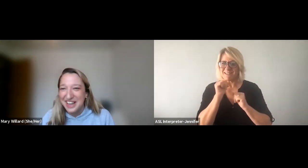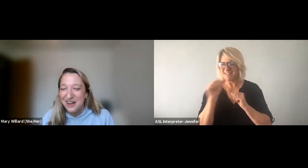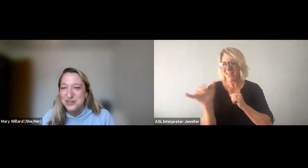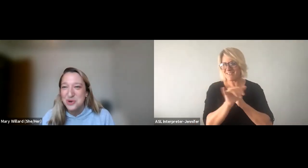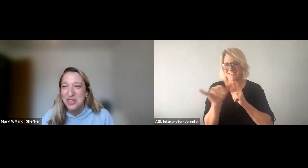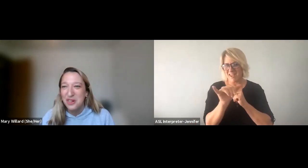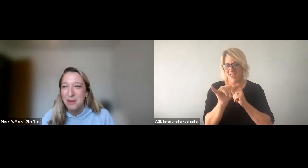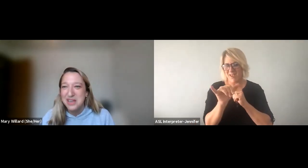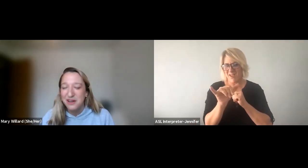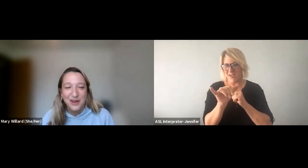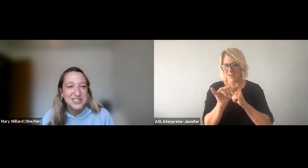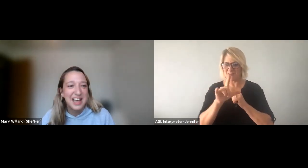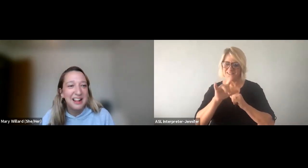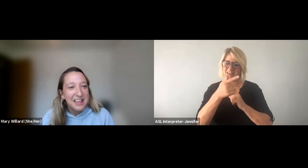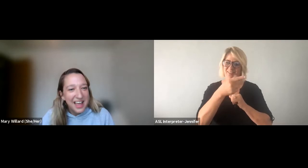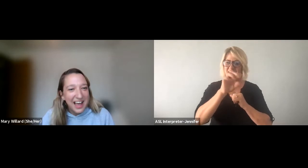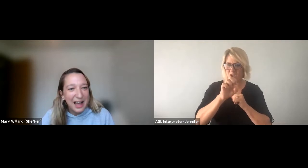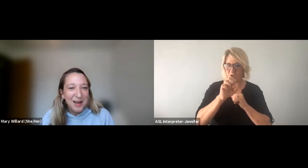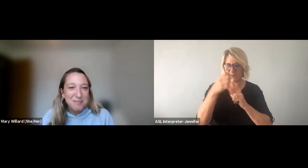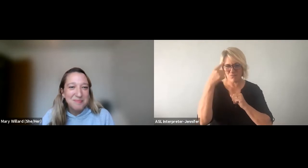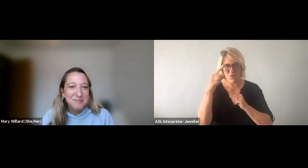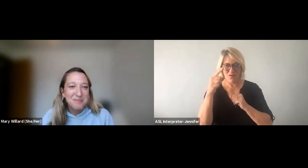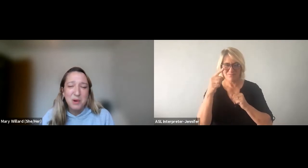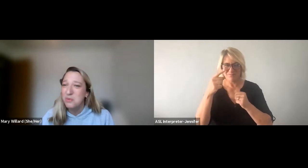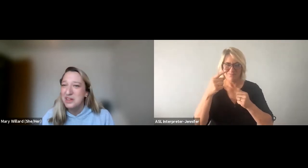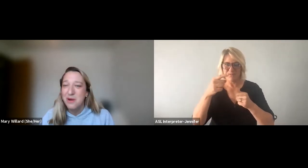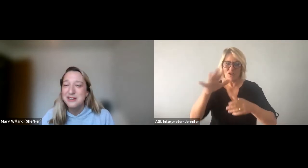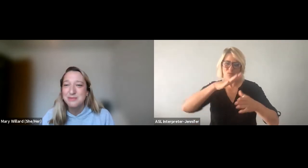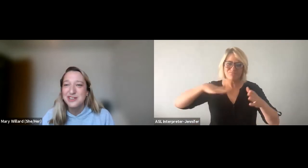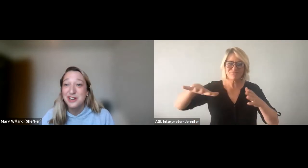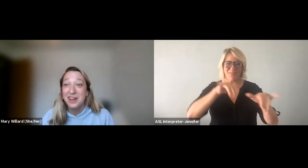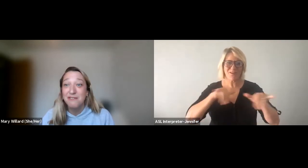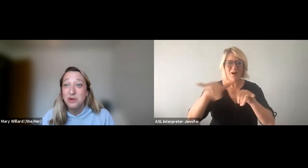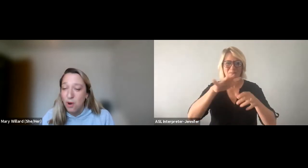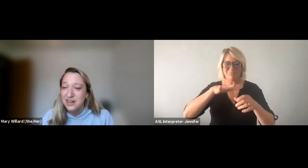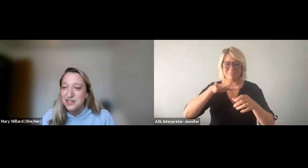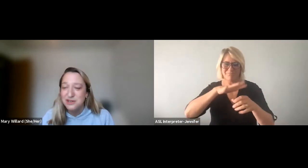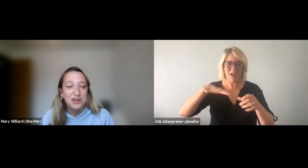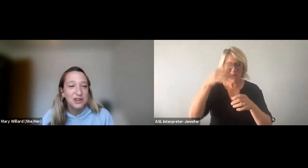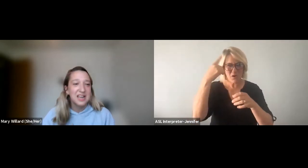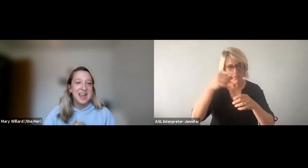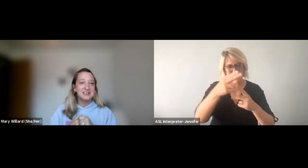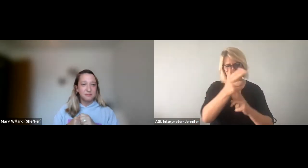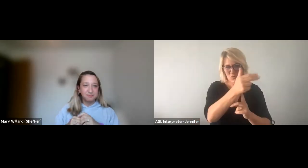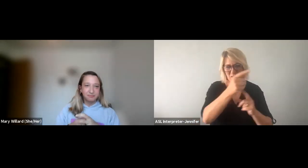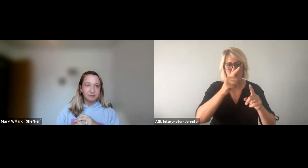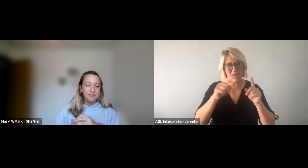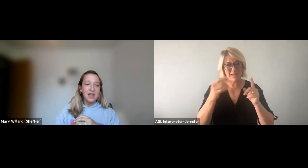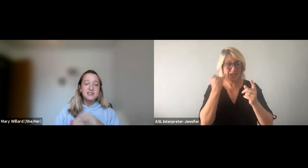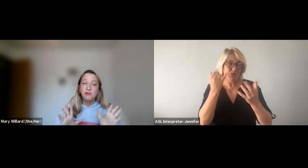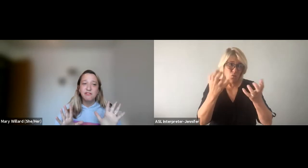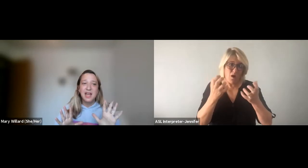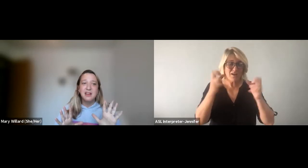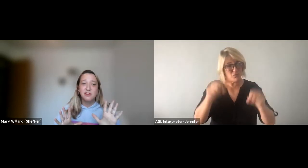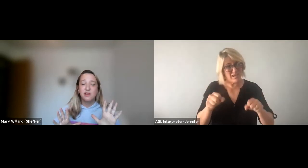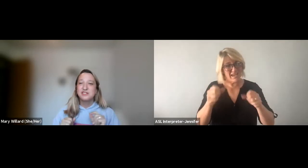as the lounge or the lobby of a hotel, but we really wanted to make sure that if you wanted to, you could connect.